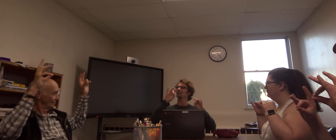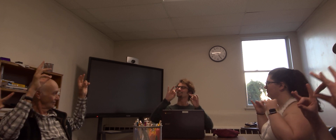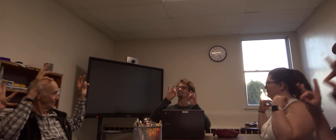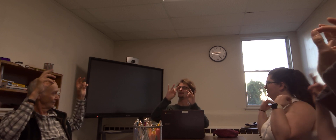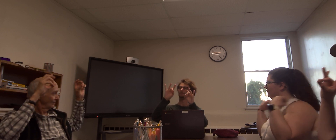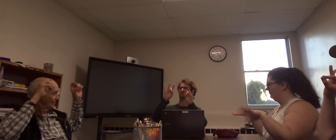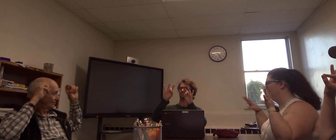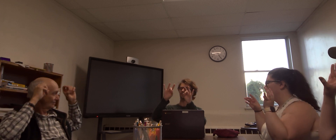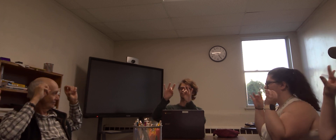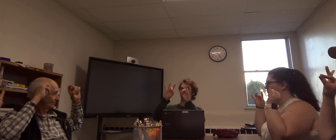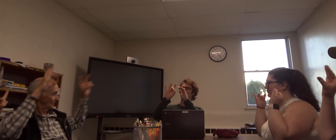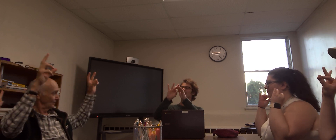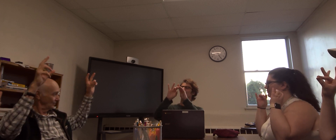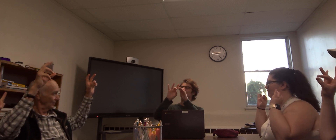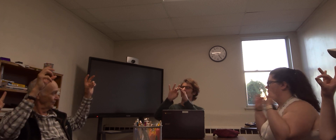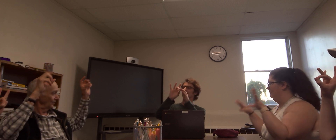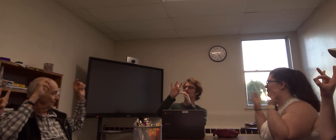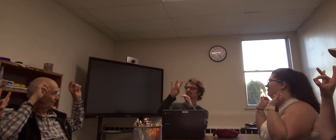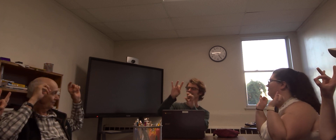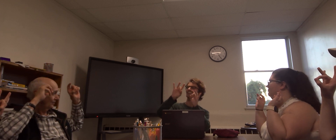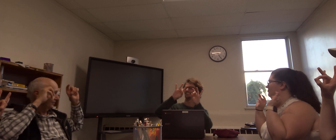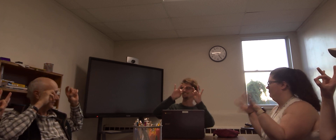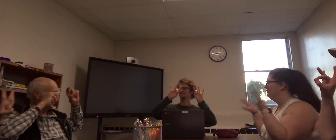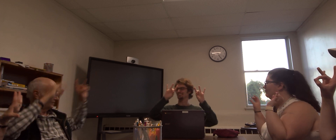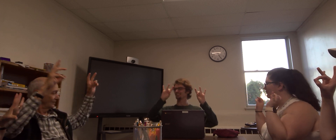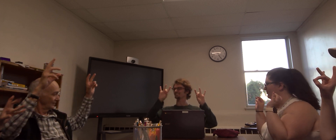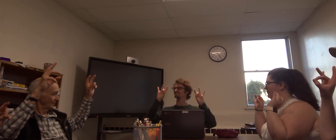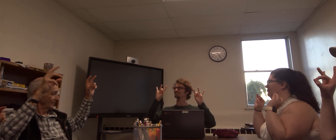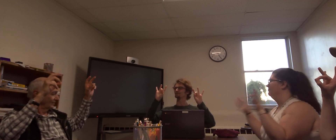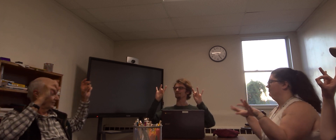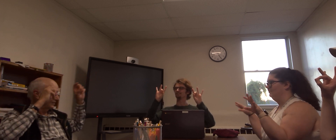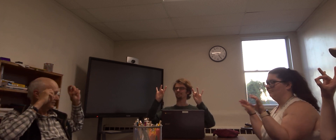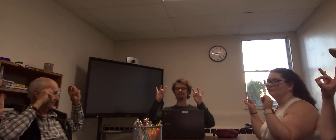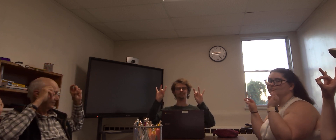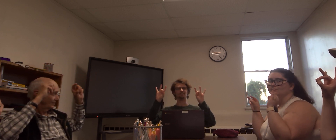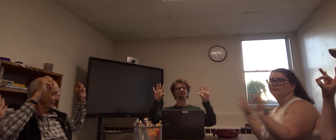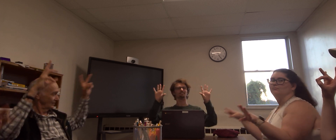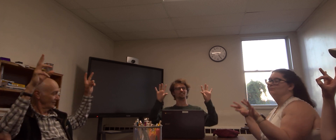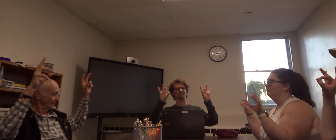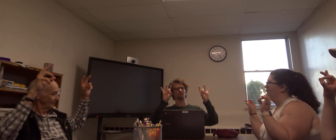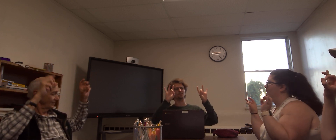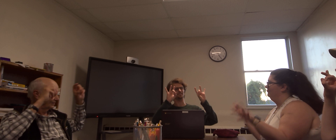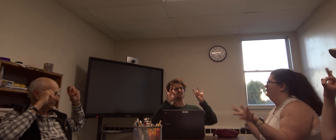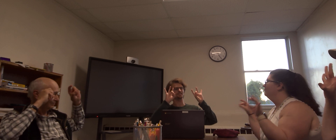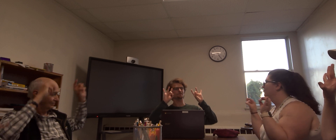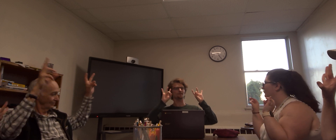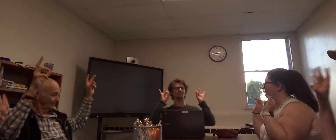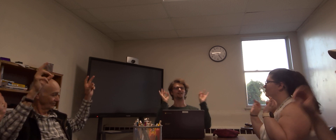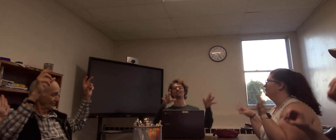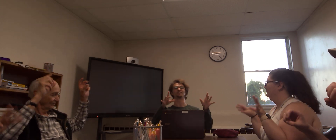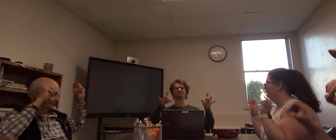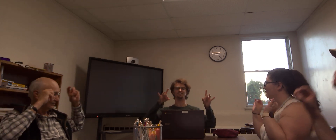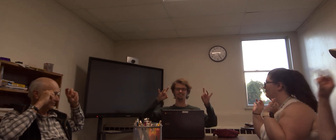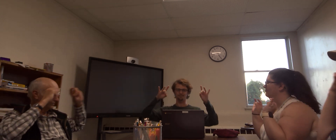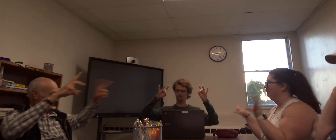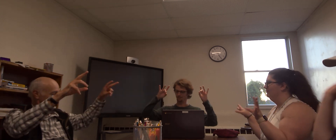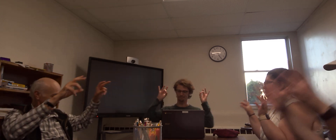Let's remember That's right, it's the middle the finger. middle. Yeah, Middle excellent. The middle finger flicks outwards. Awful. Always with a little